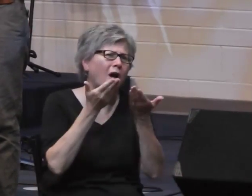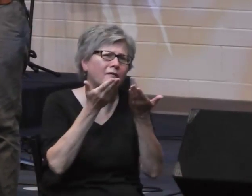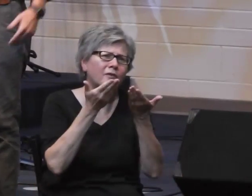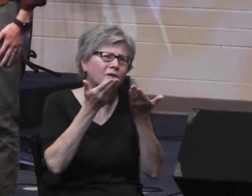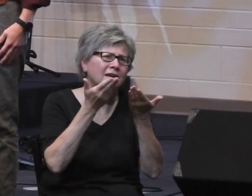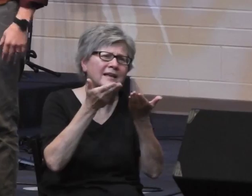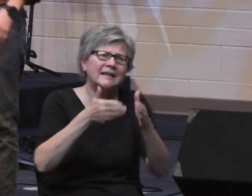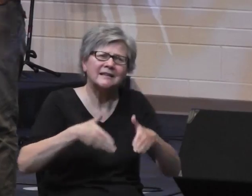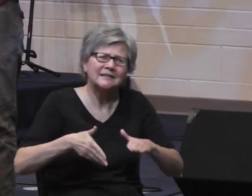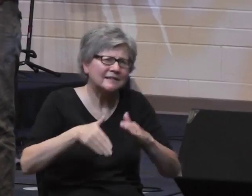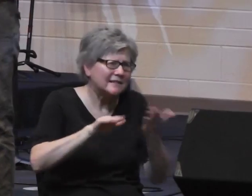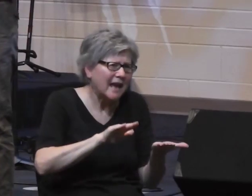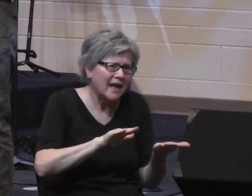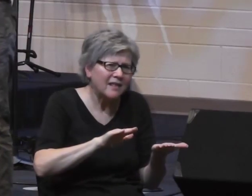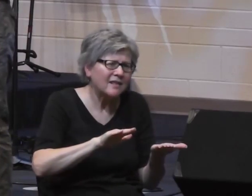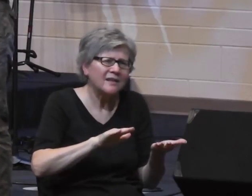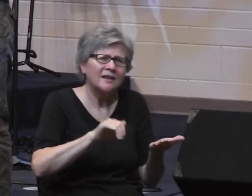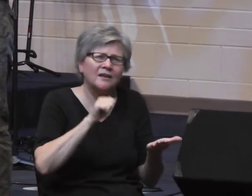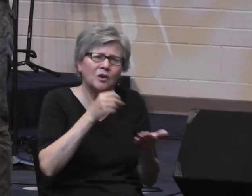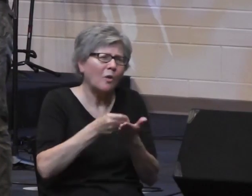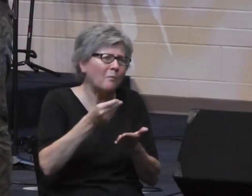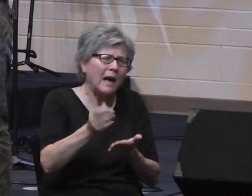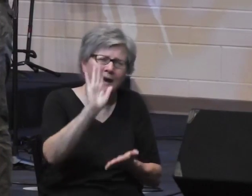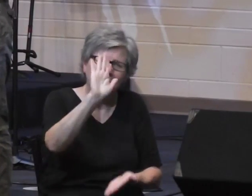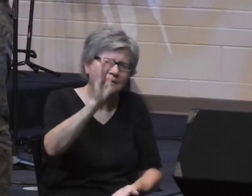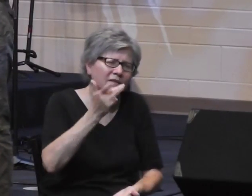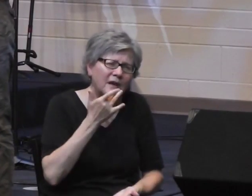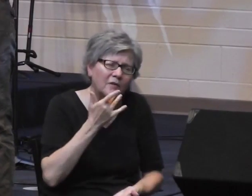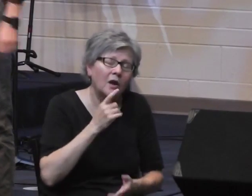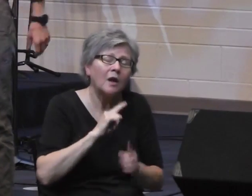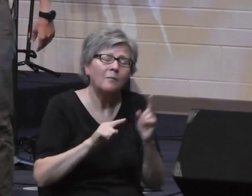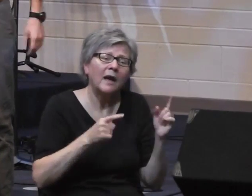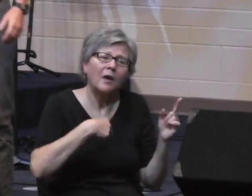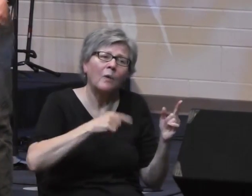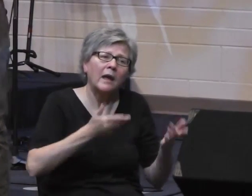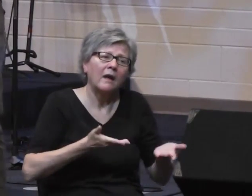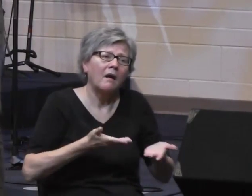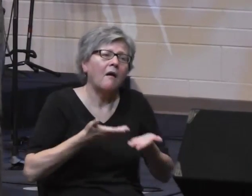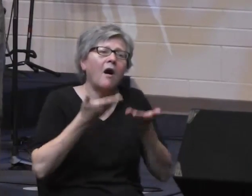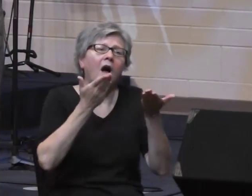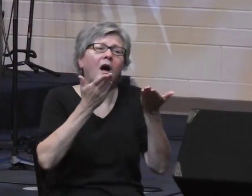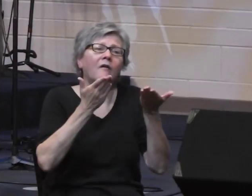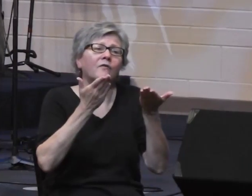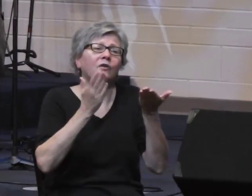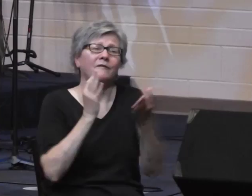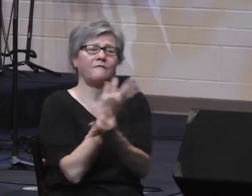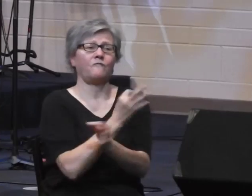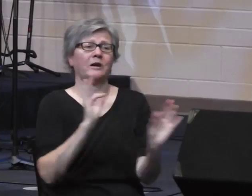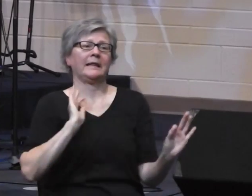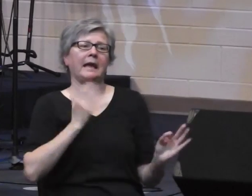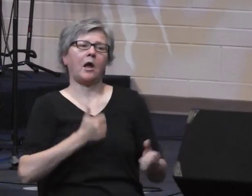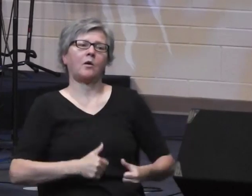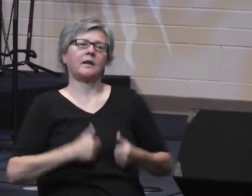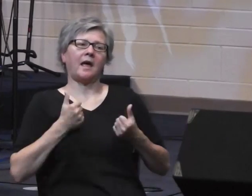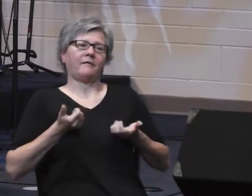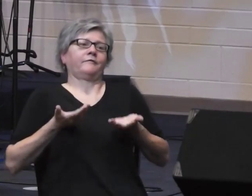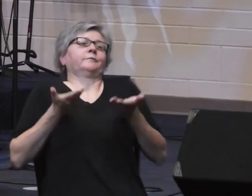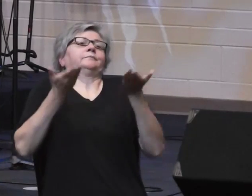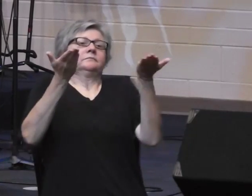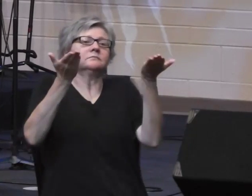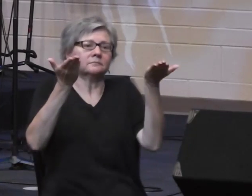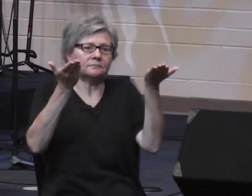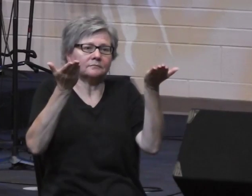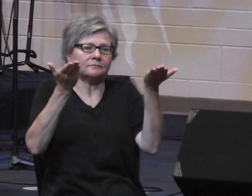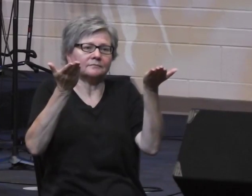strange purchasing of God's favor, but rather the free giving of our life, the text says, this is